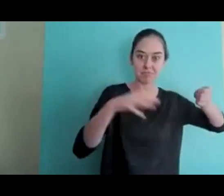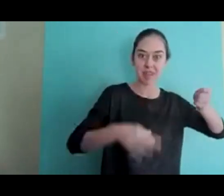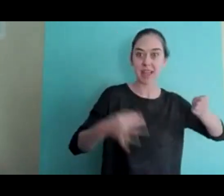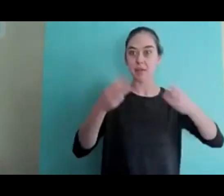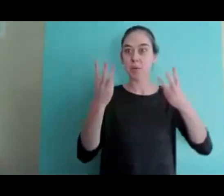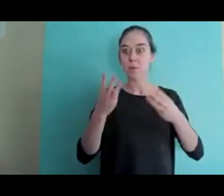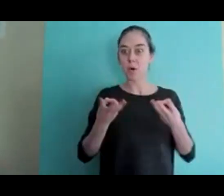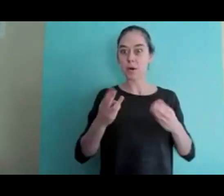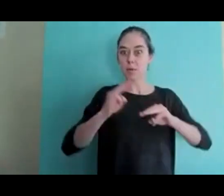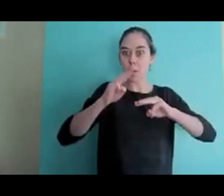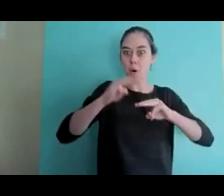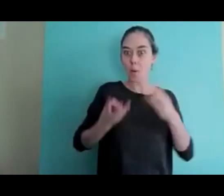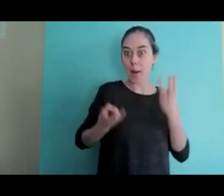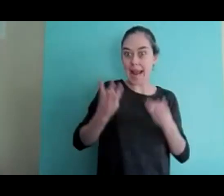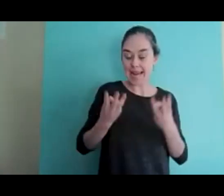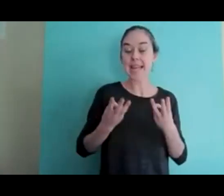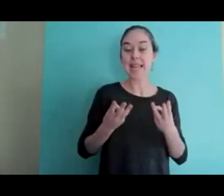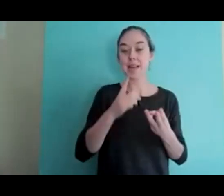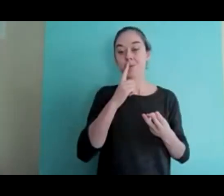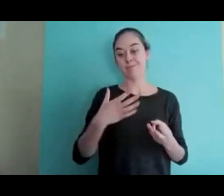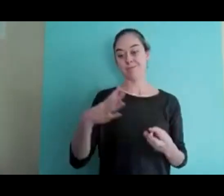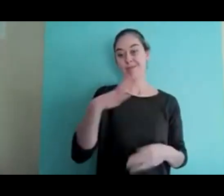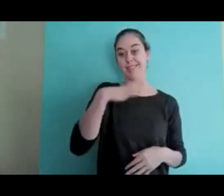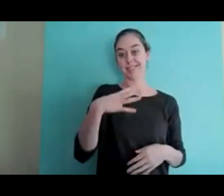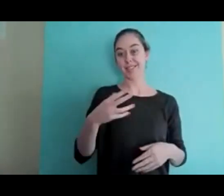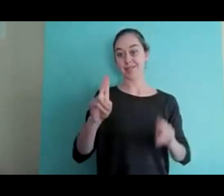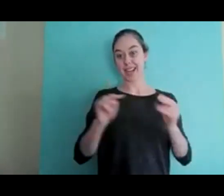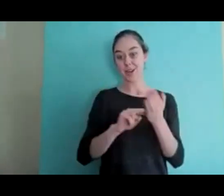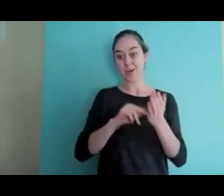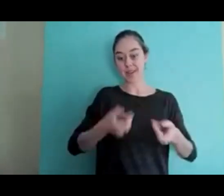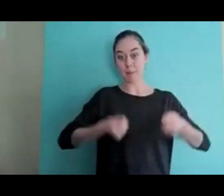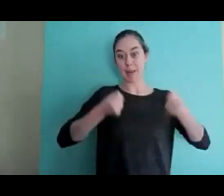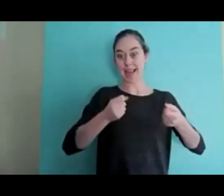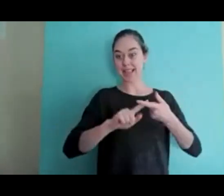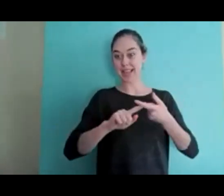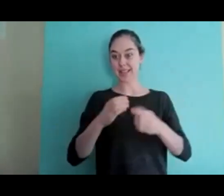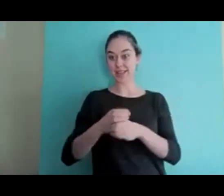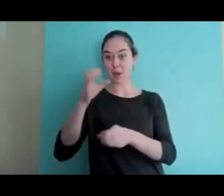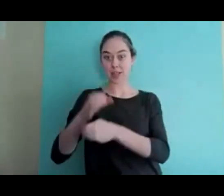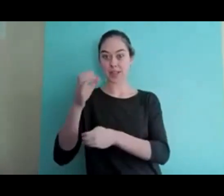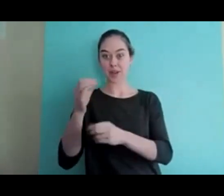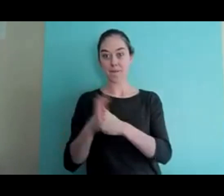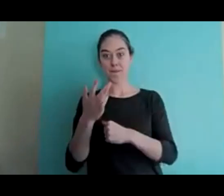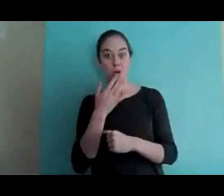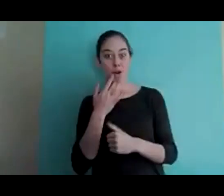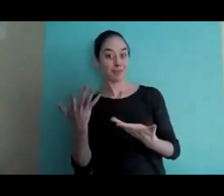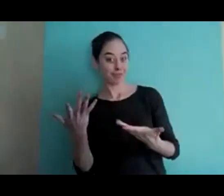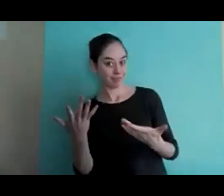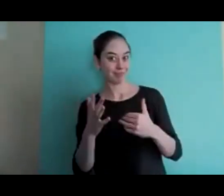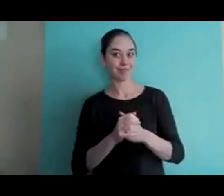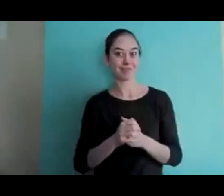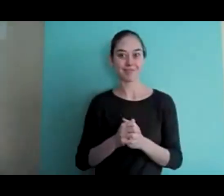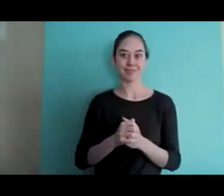water bottles, but it's just handy if you want to do something. If you want to make a